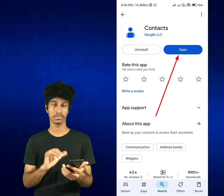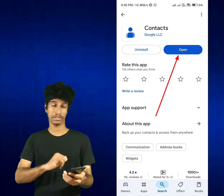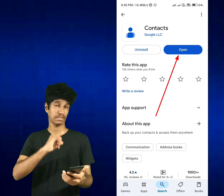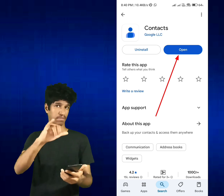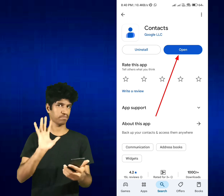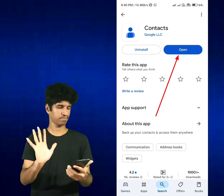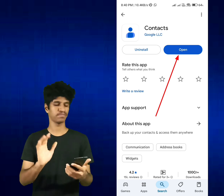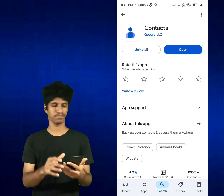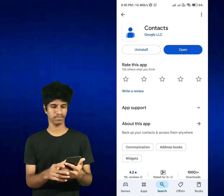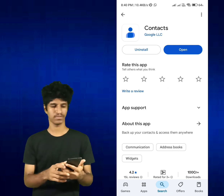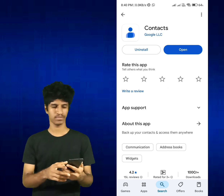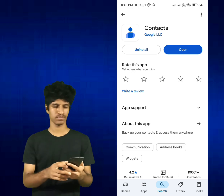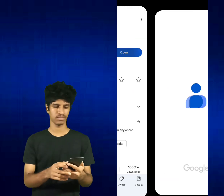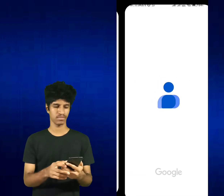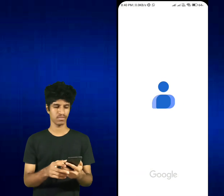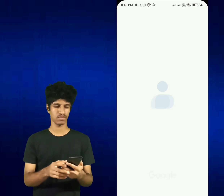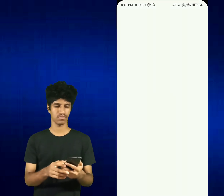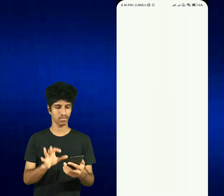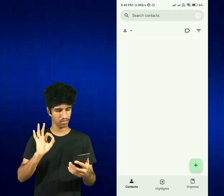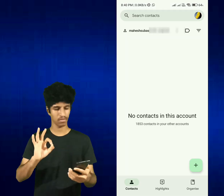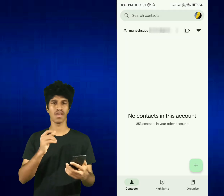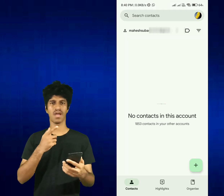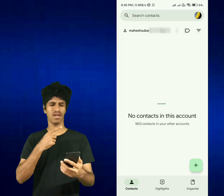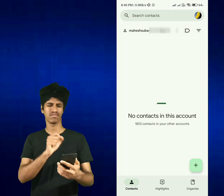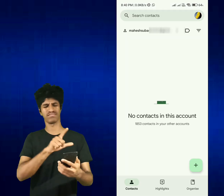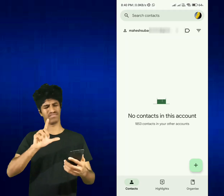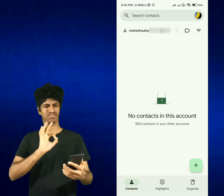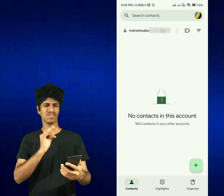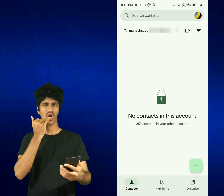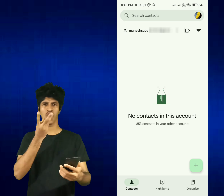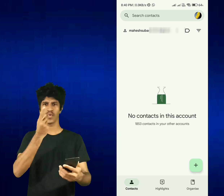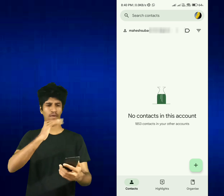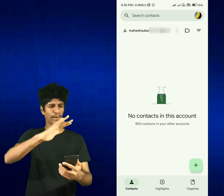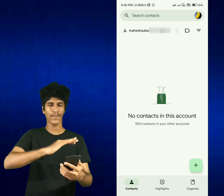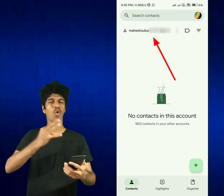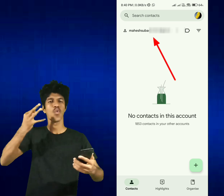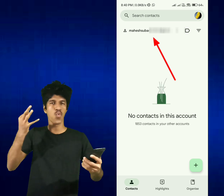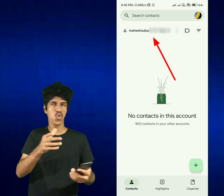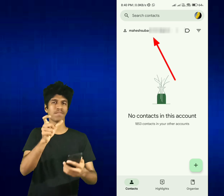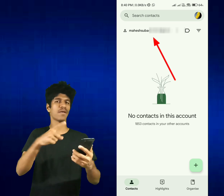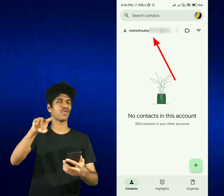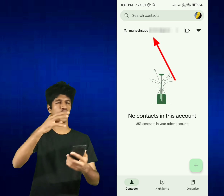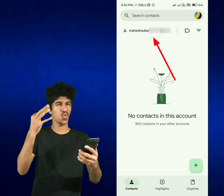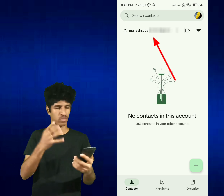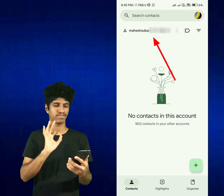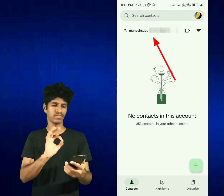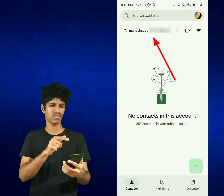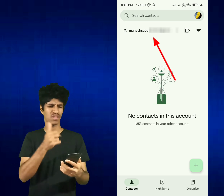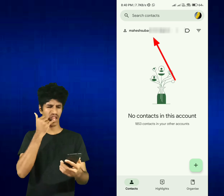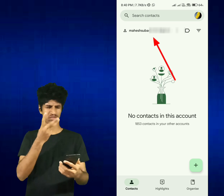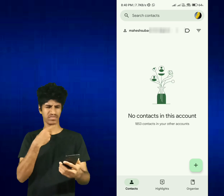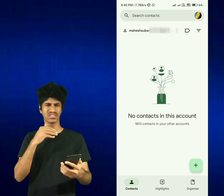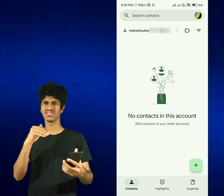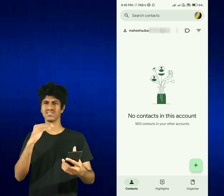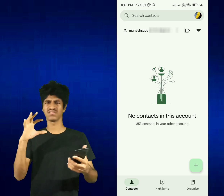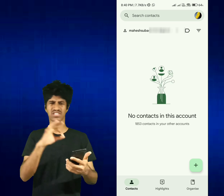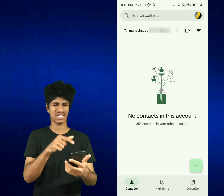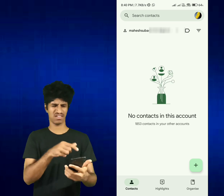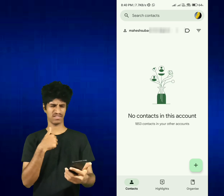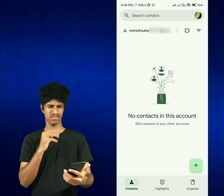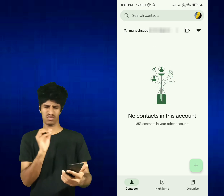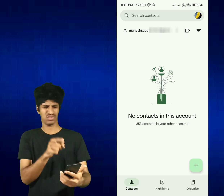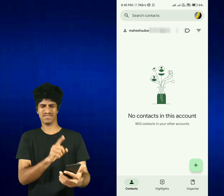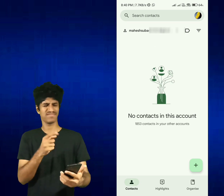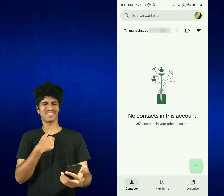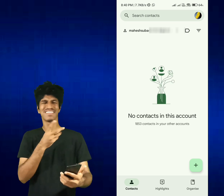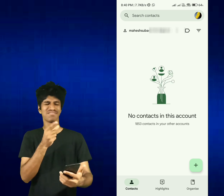how to live life? In these times it feels like nobody's right, yeah. So I'ma figure out what else we succeed. And then invest all of my time